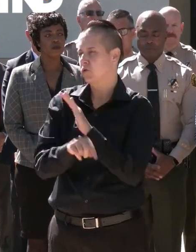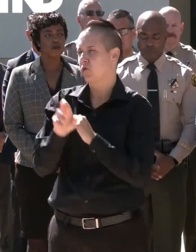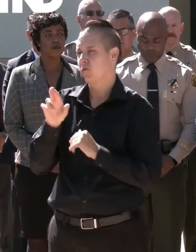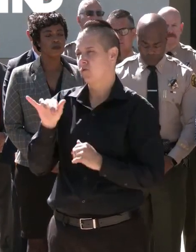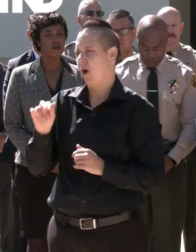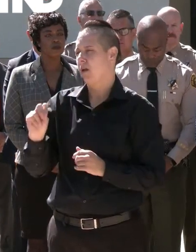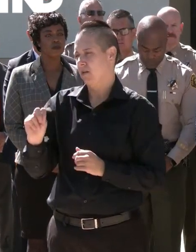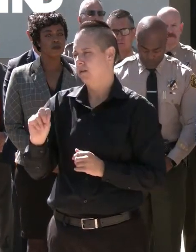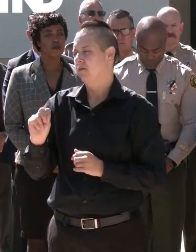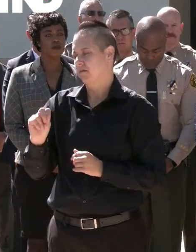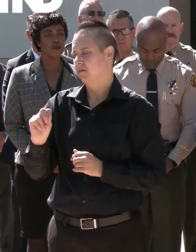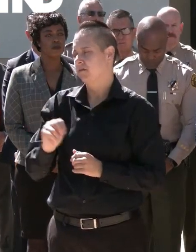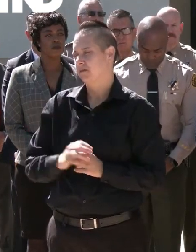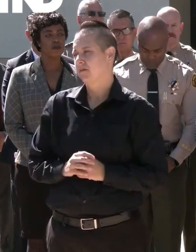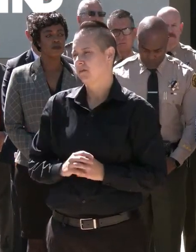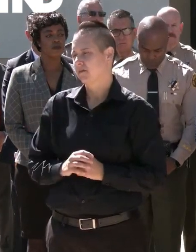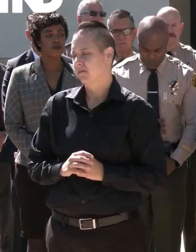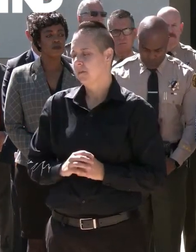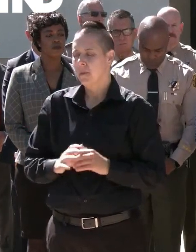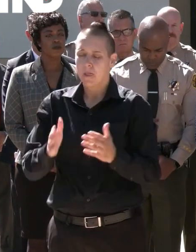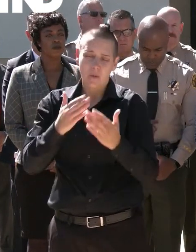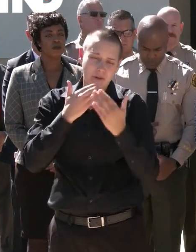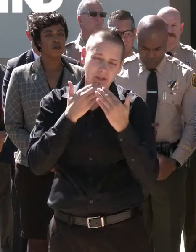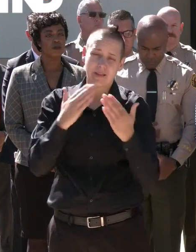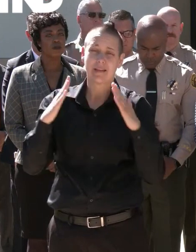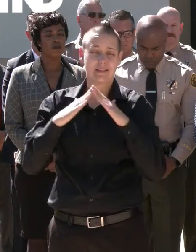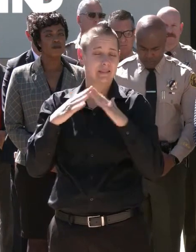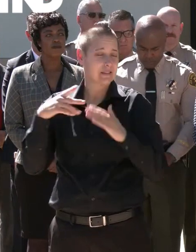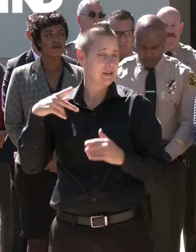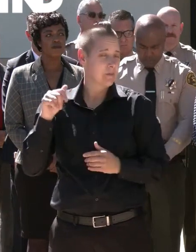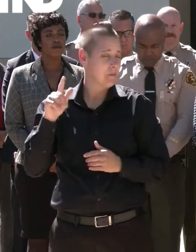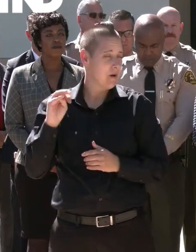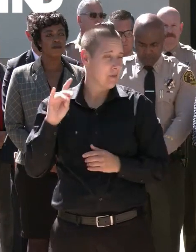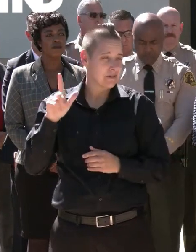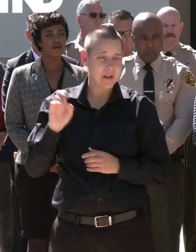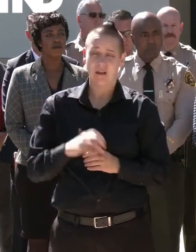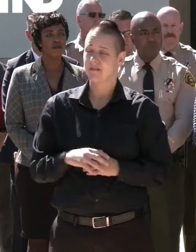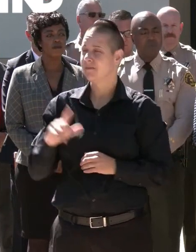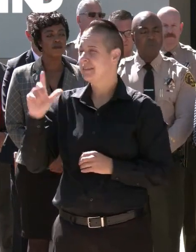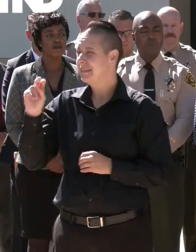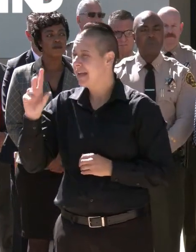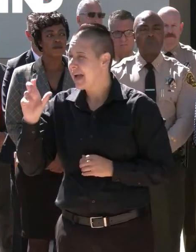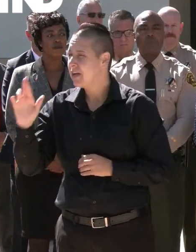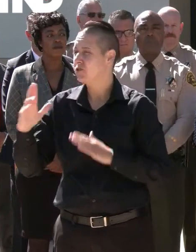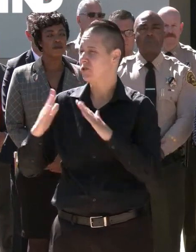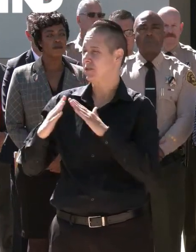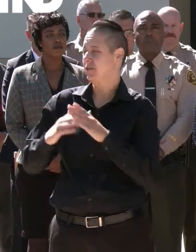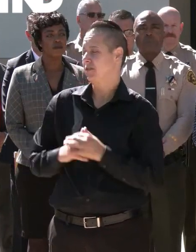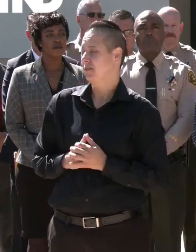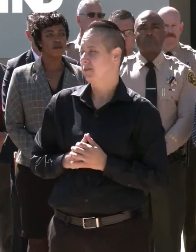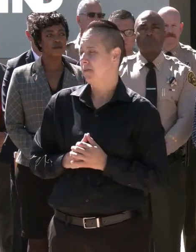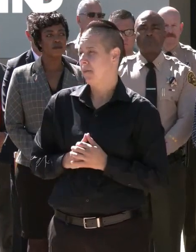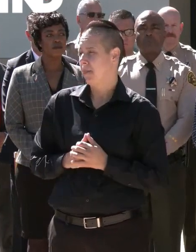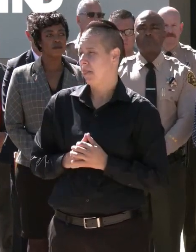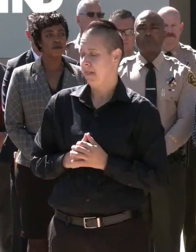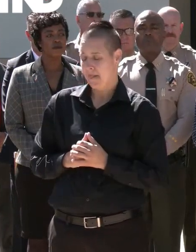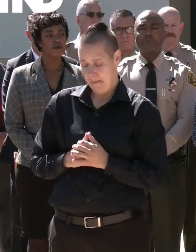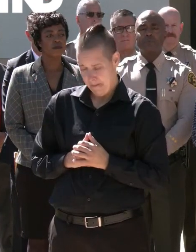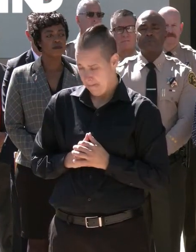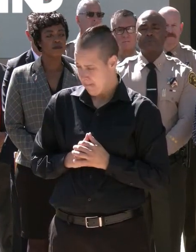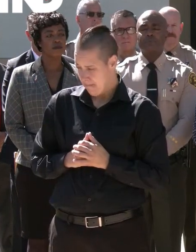Ryan. I also want to thank the city of Palmdale, the city of Lancaster,